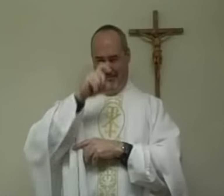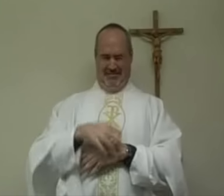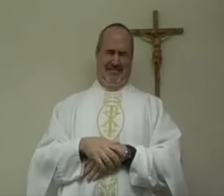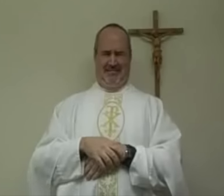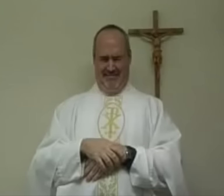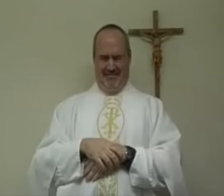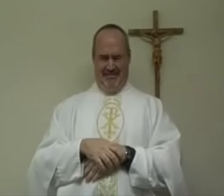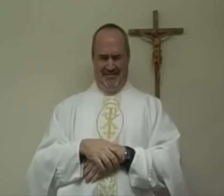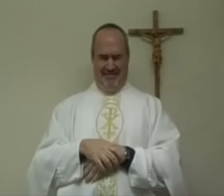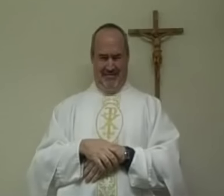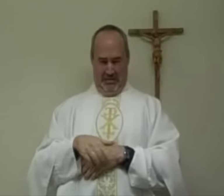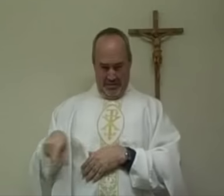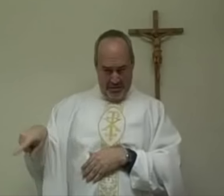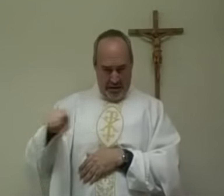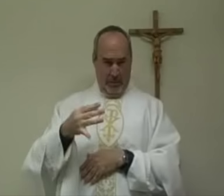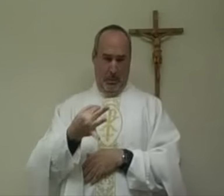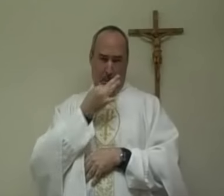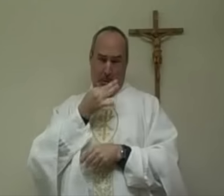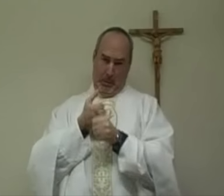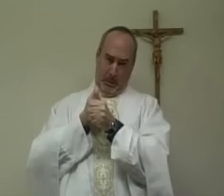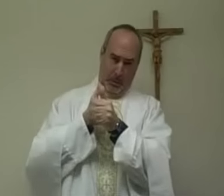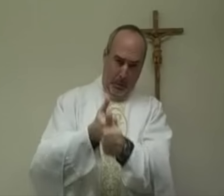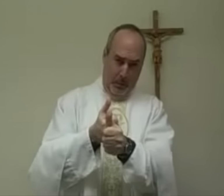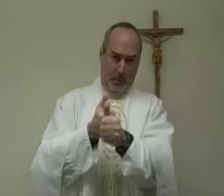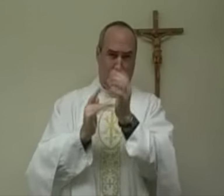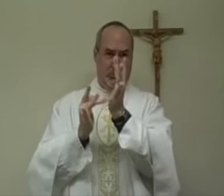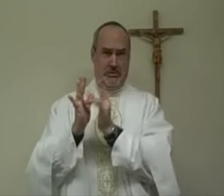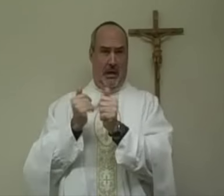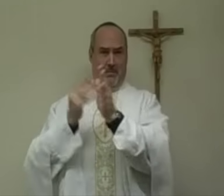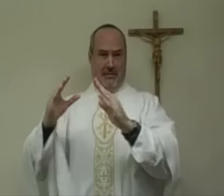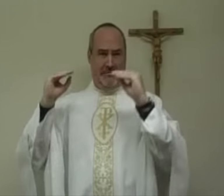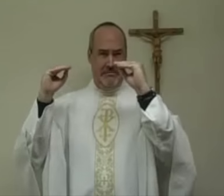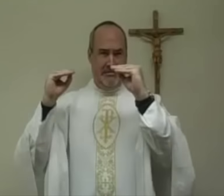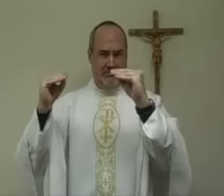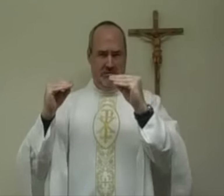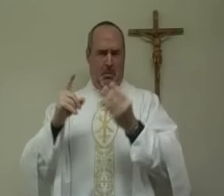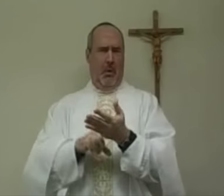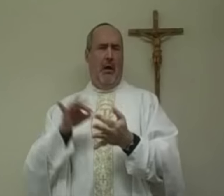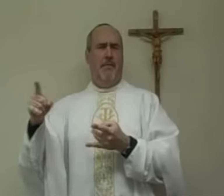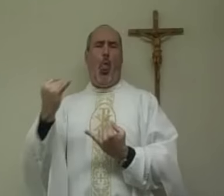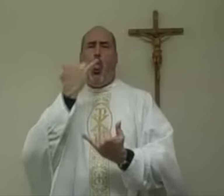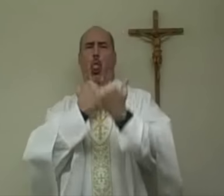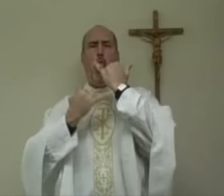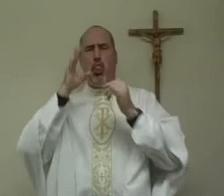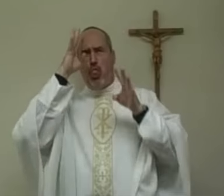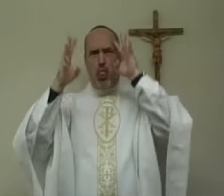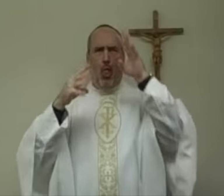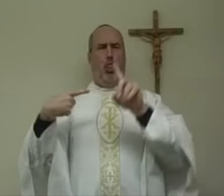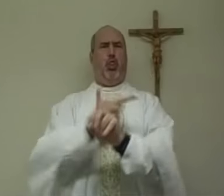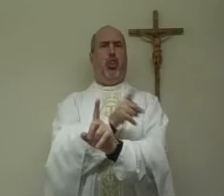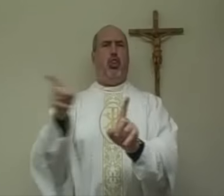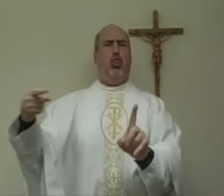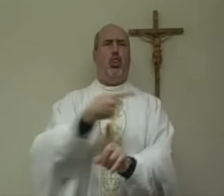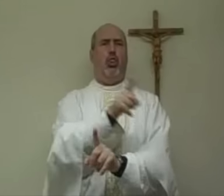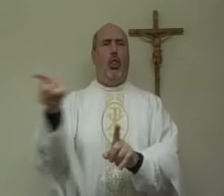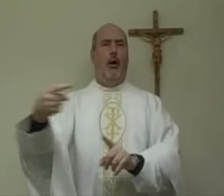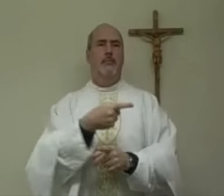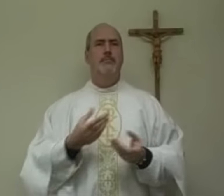And I know that some people may wonder, the Pope and all the bishops, are they perfect at following every single teaching? Do